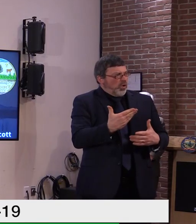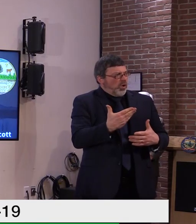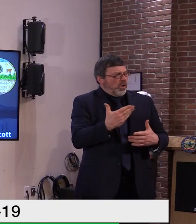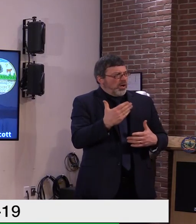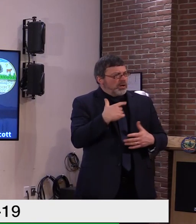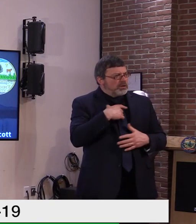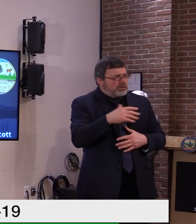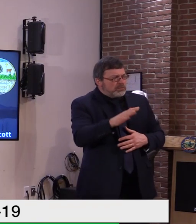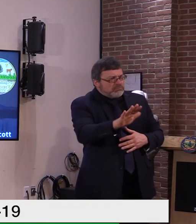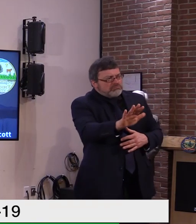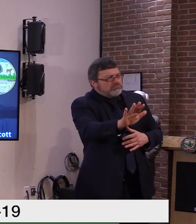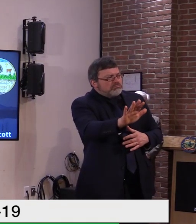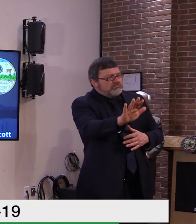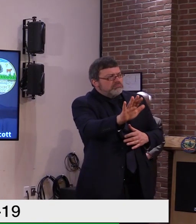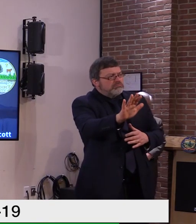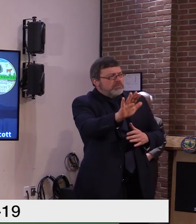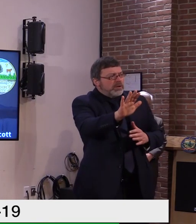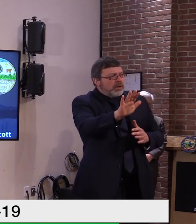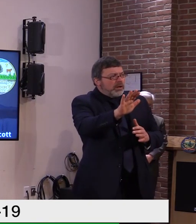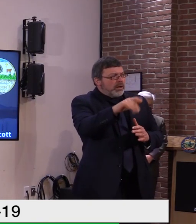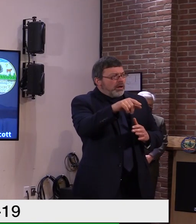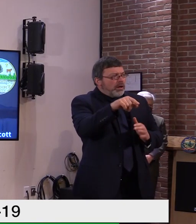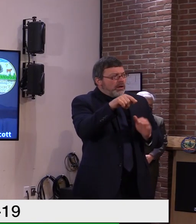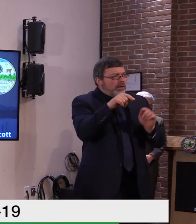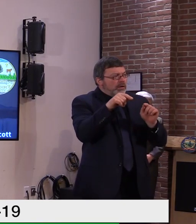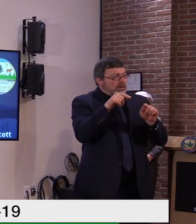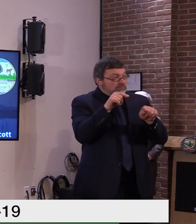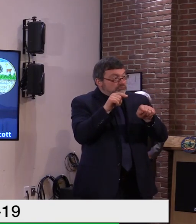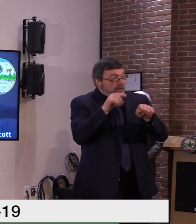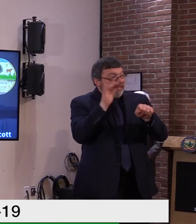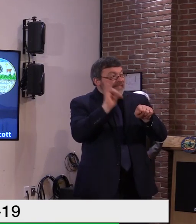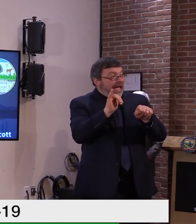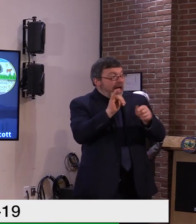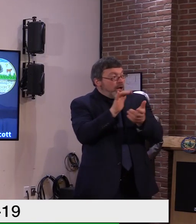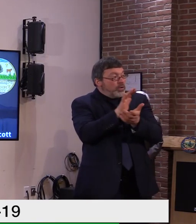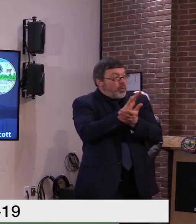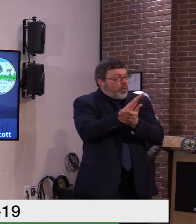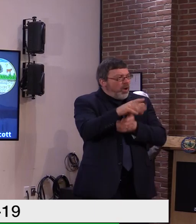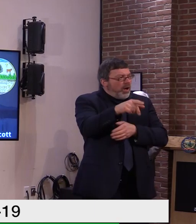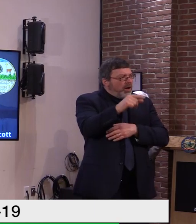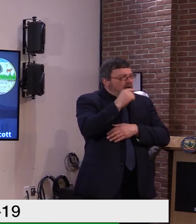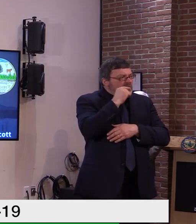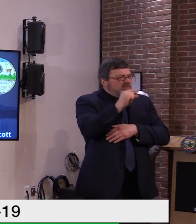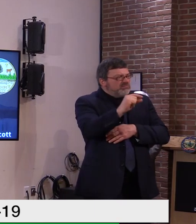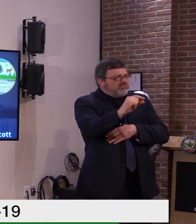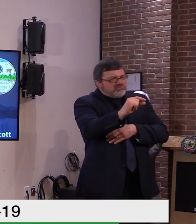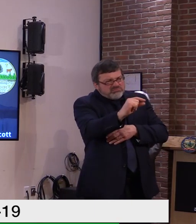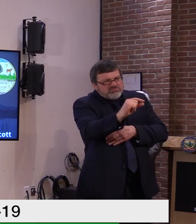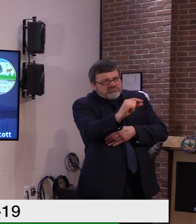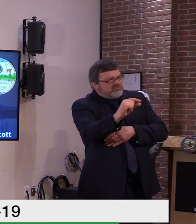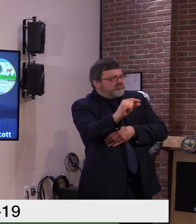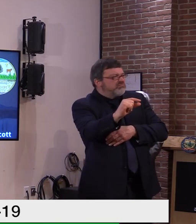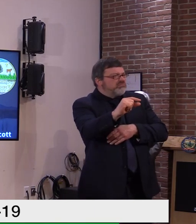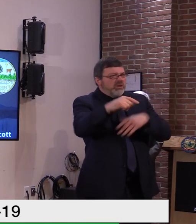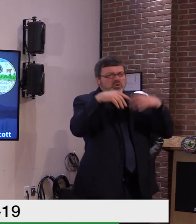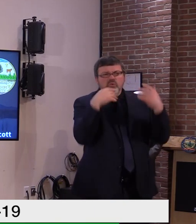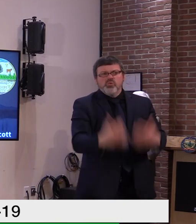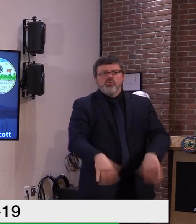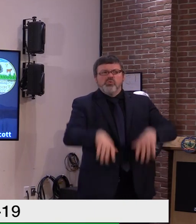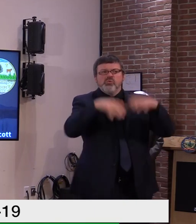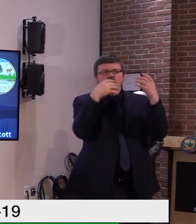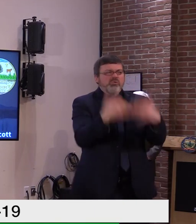to test teachers and staff over the past month and a half has quantified the extraordinarily low infection rate among